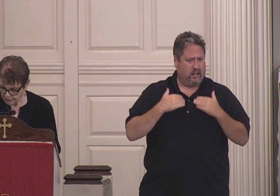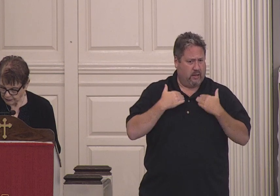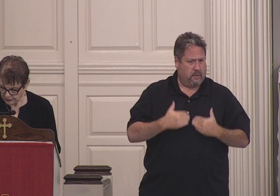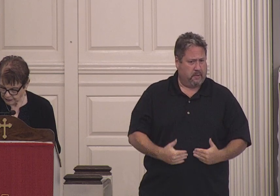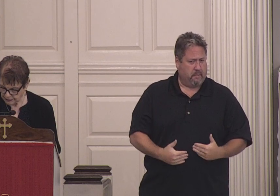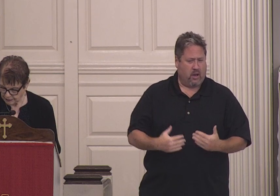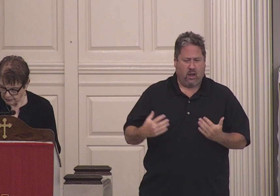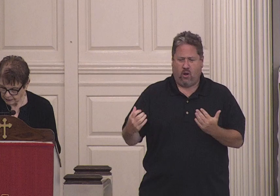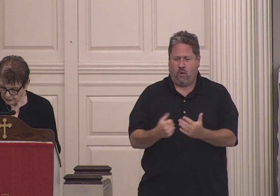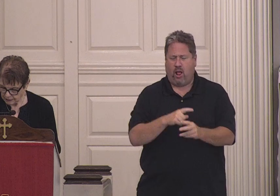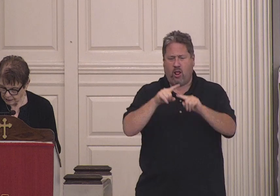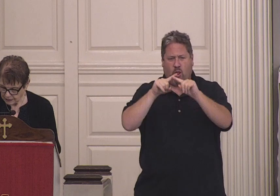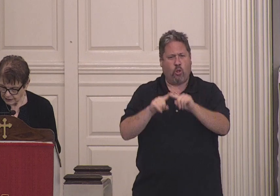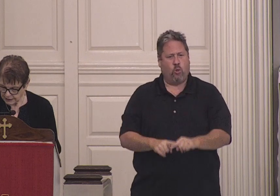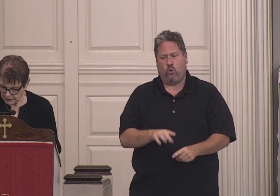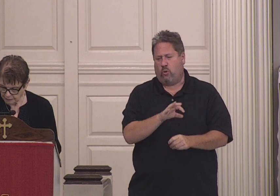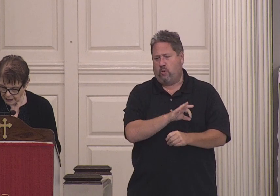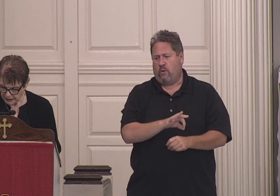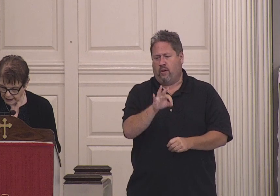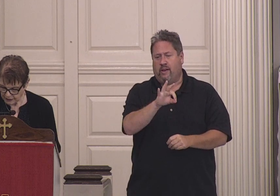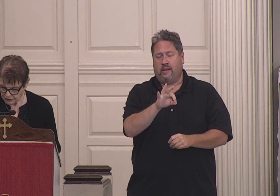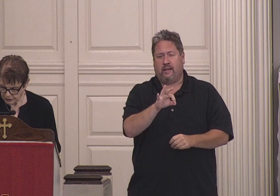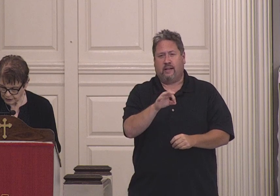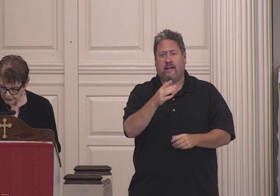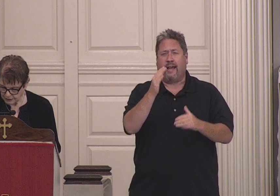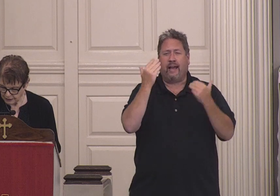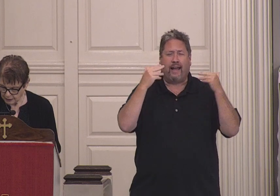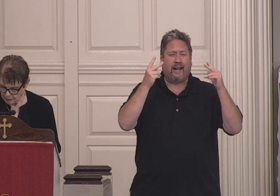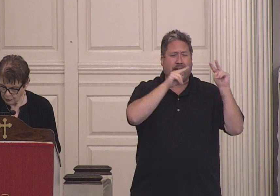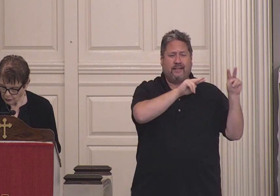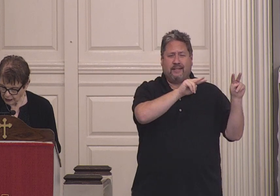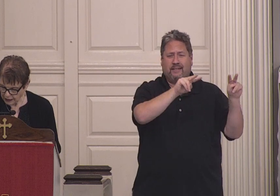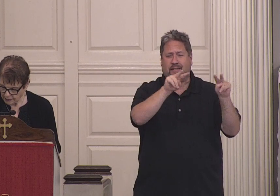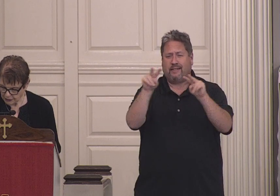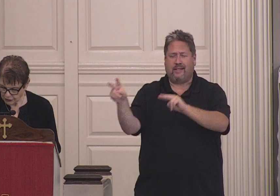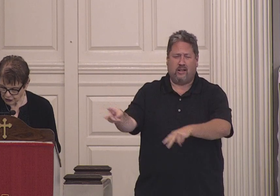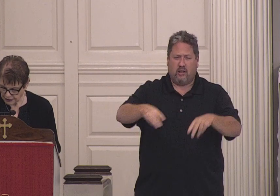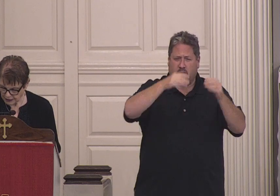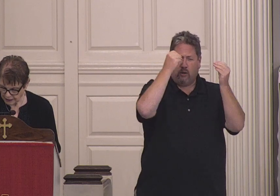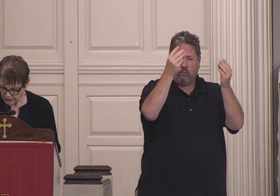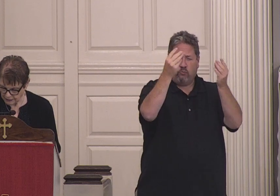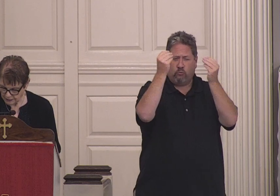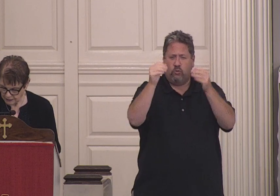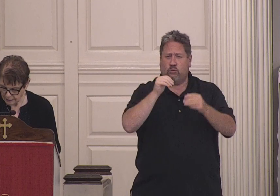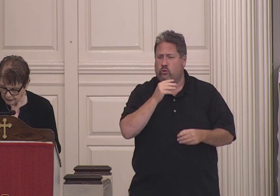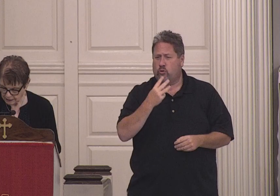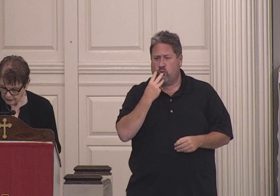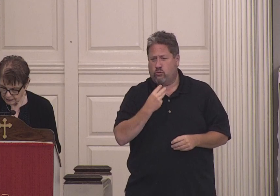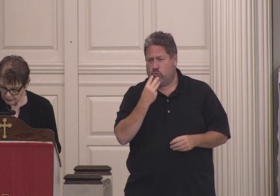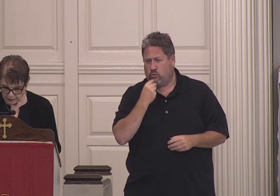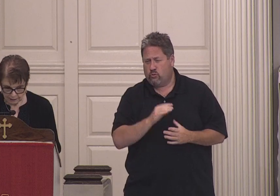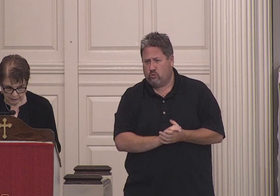in the spirit, seen by angels, proclaimed to the Gentiles,